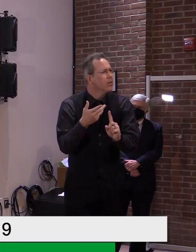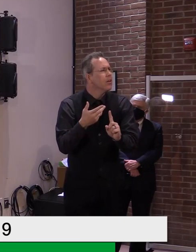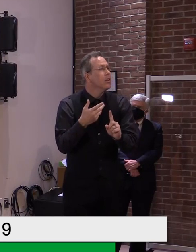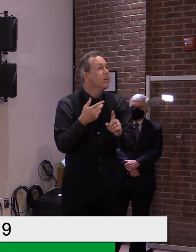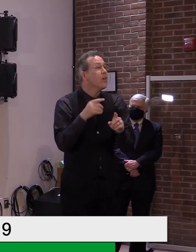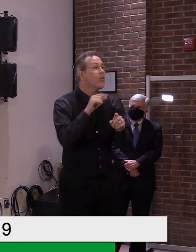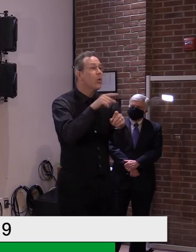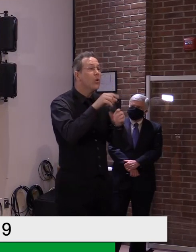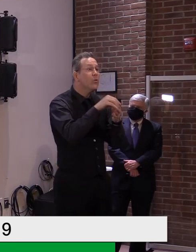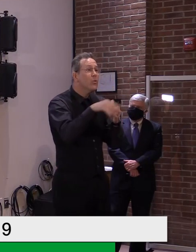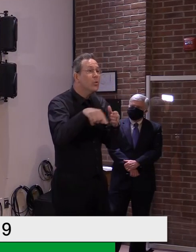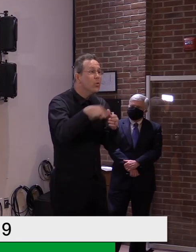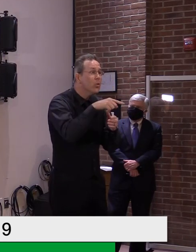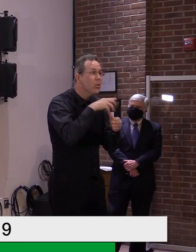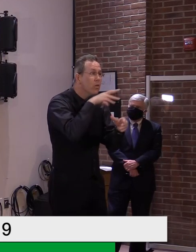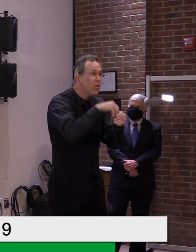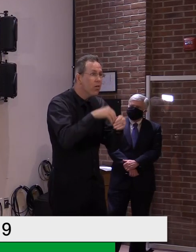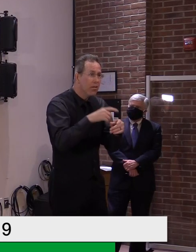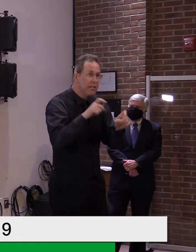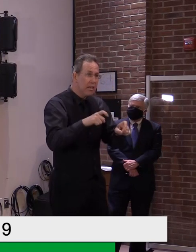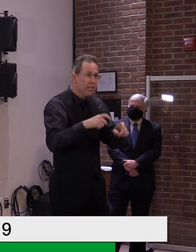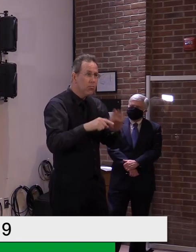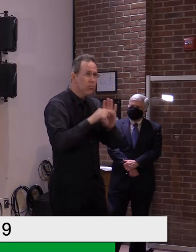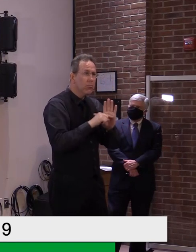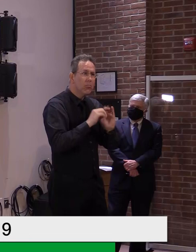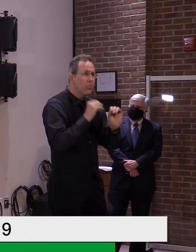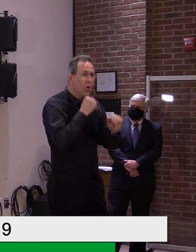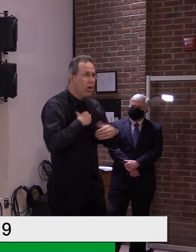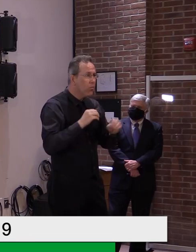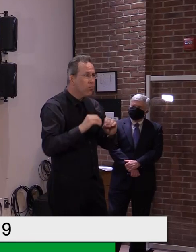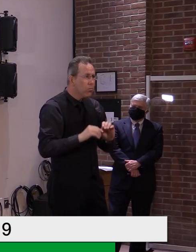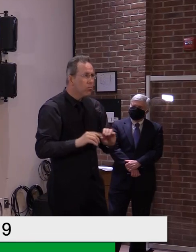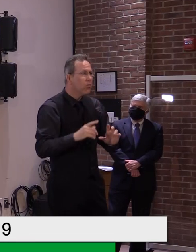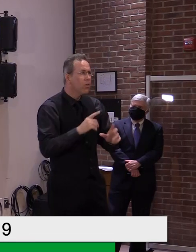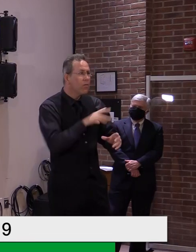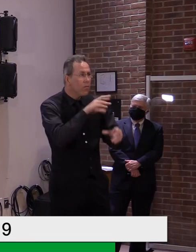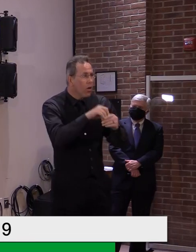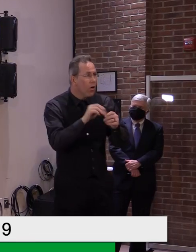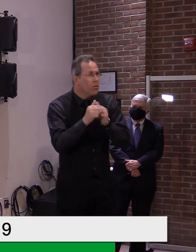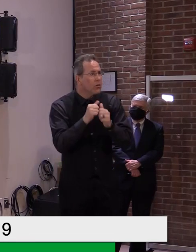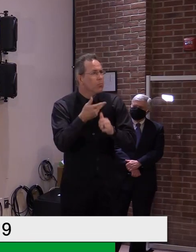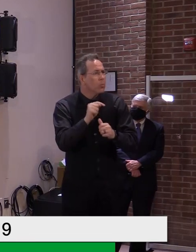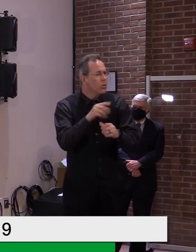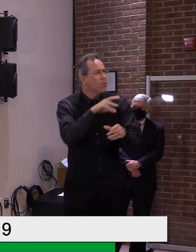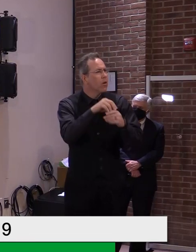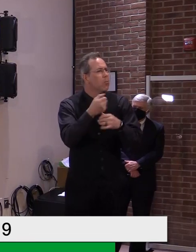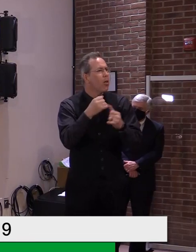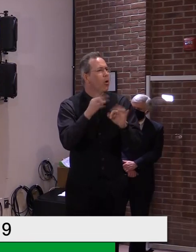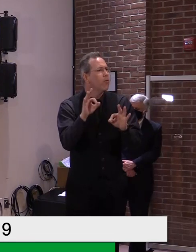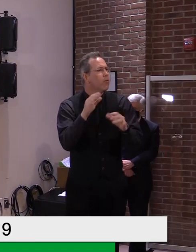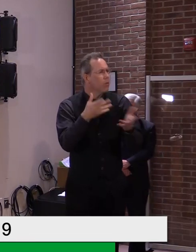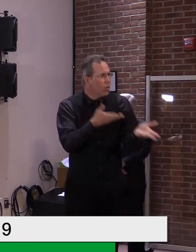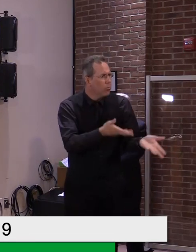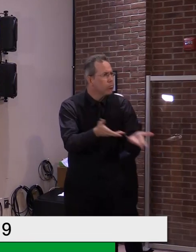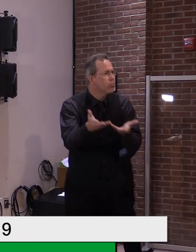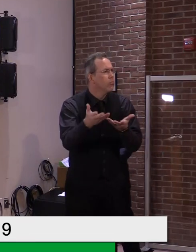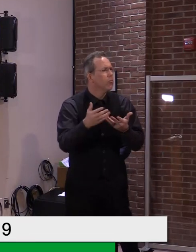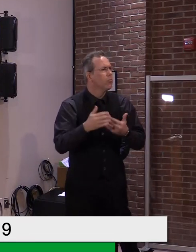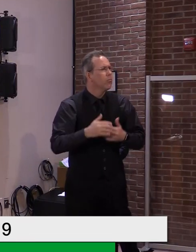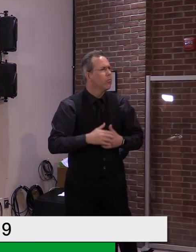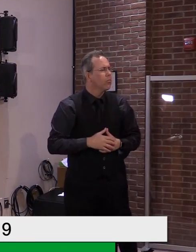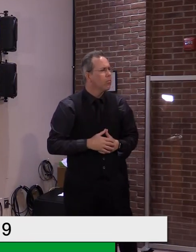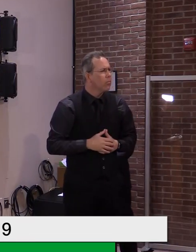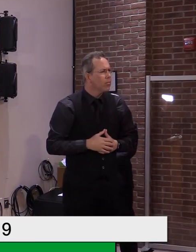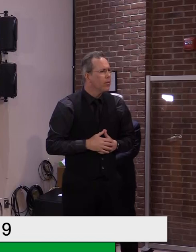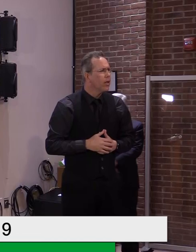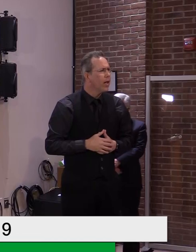playoff situation. So I think it's almost the opposite from my perspective, just looking from the outside in. It's